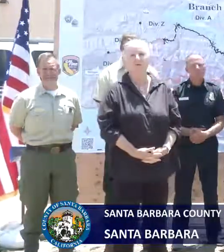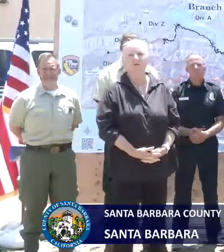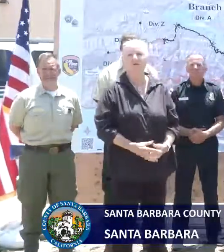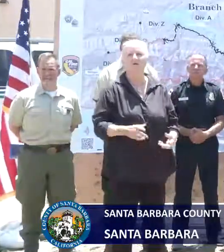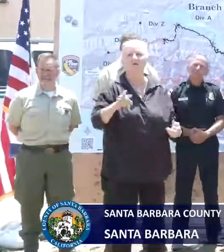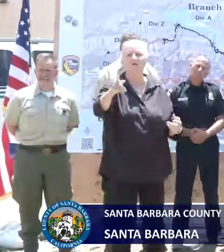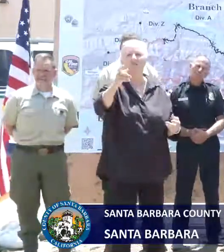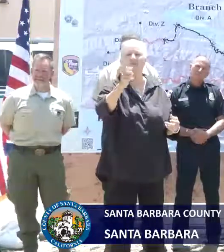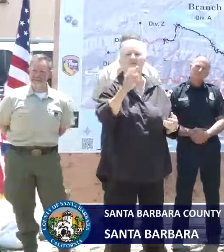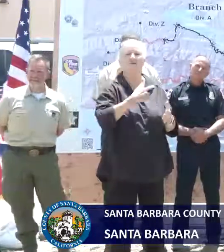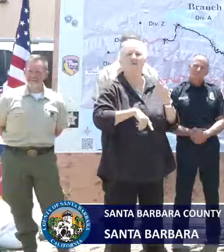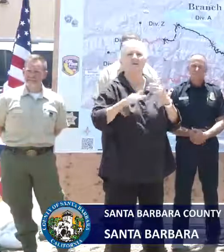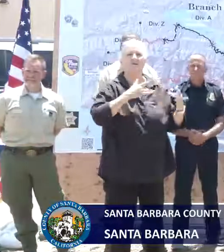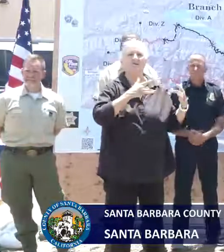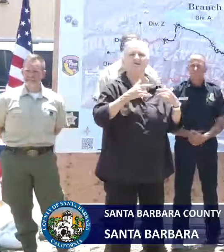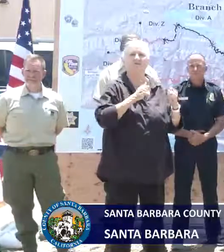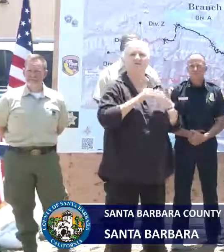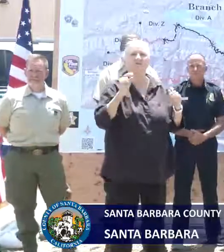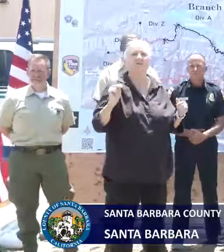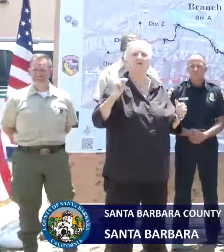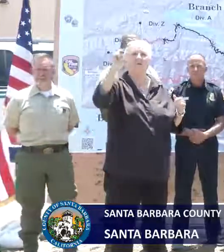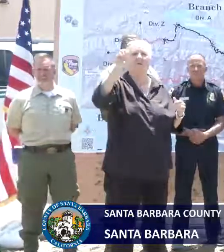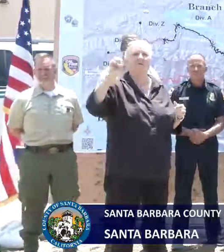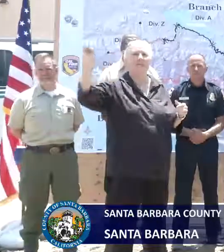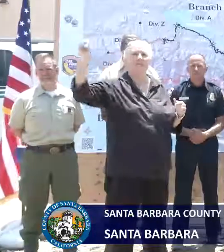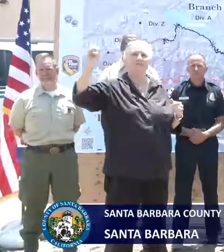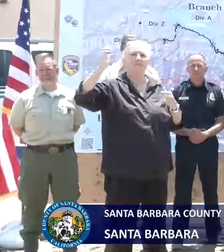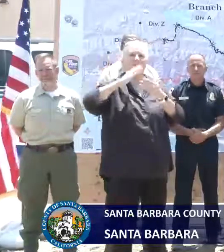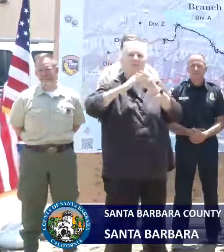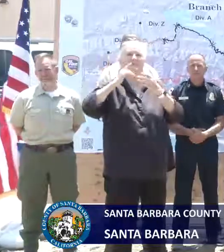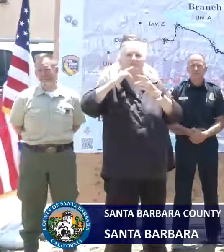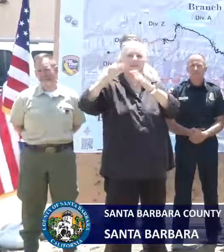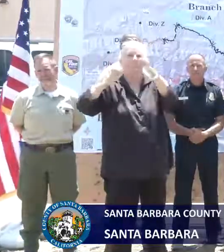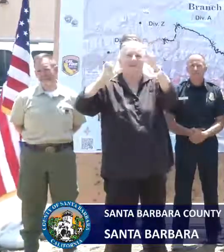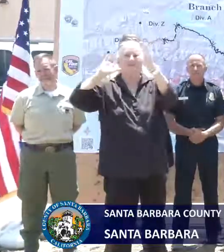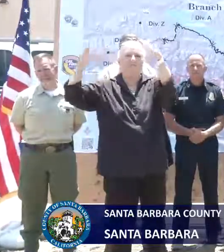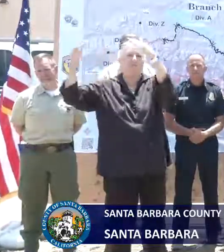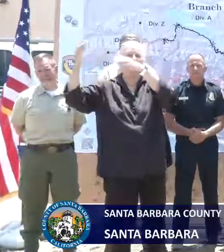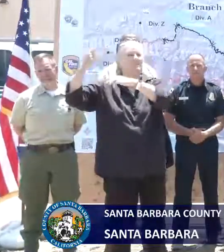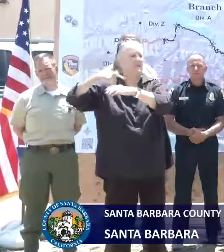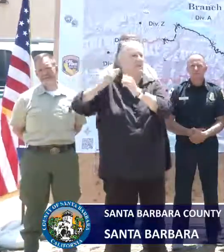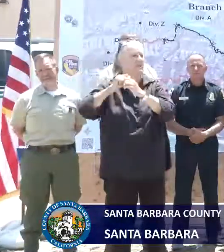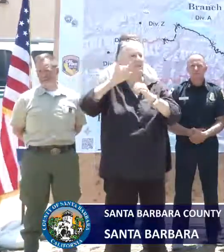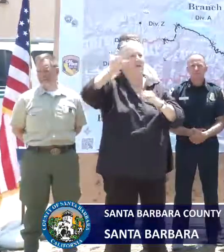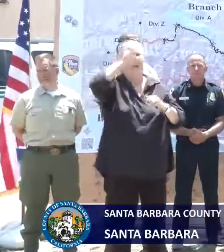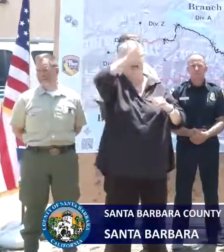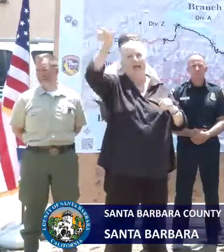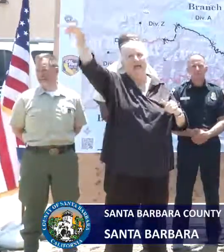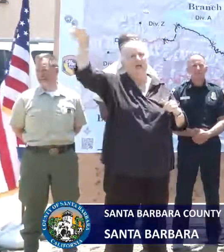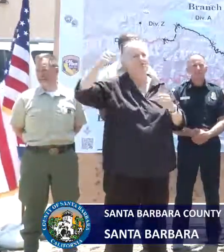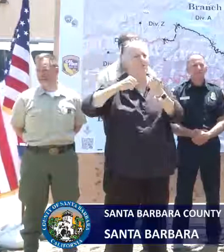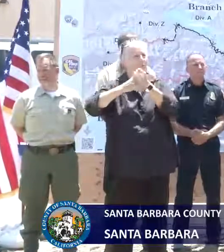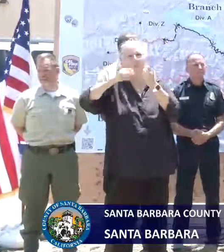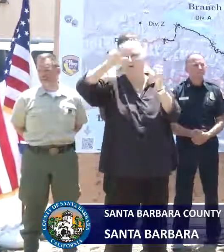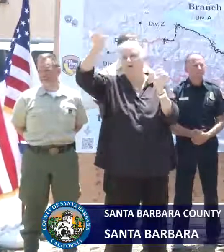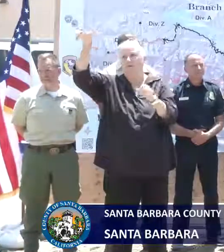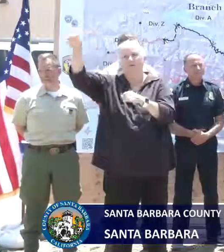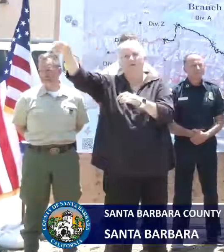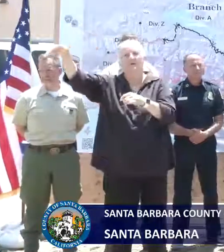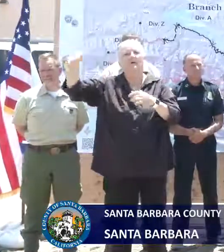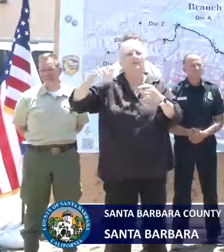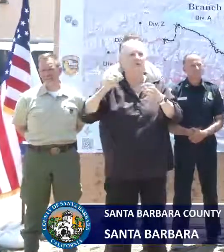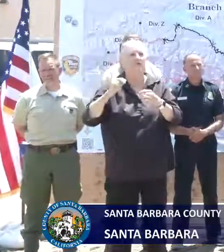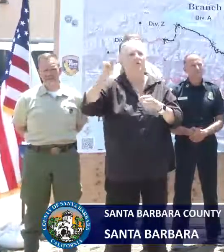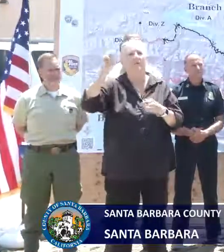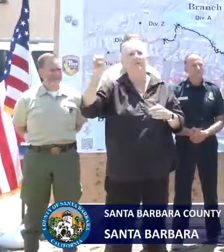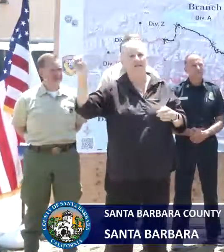Yes? What are your concerns with the northeastern end? You said that was going to be a big focus today with air. So the northeastern end is the biggest piece of line